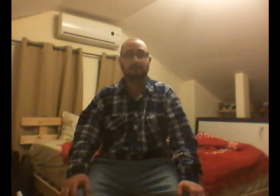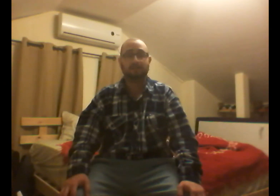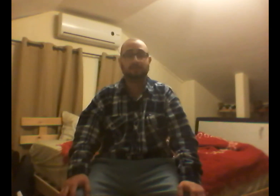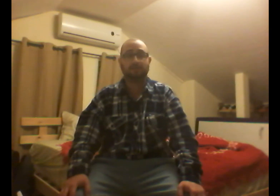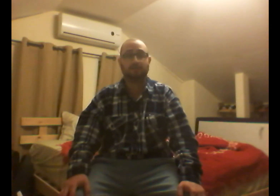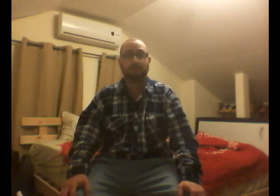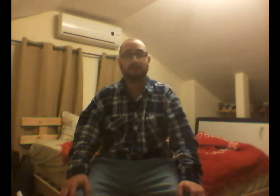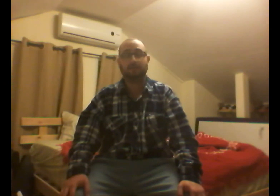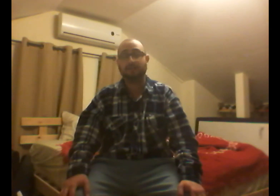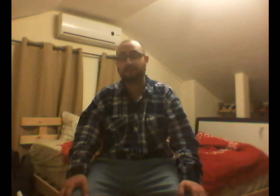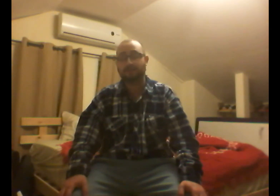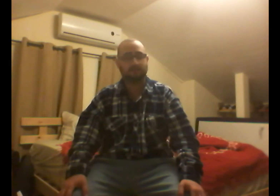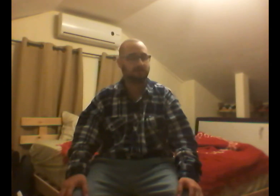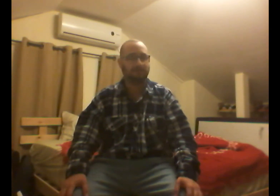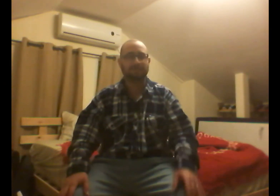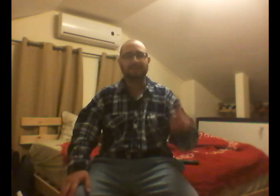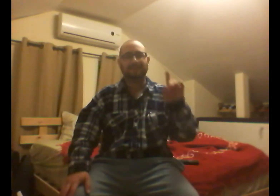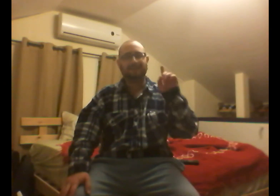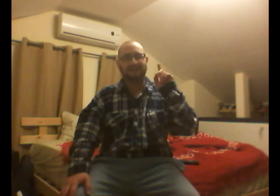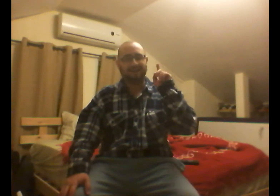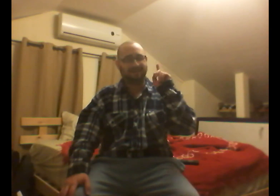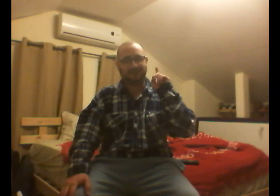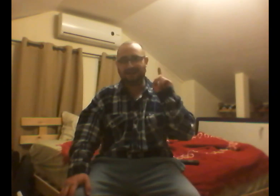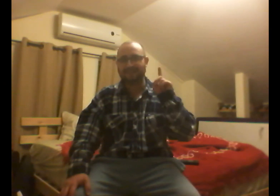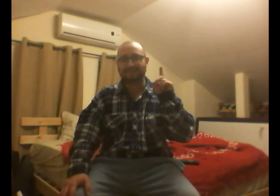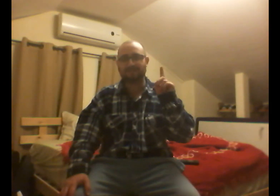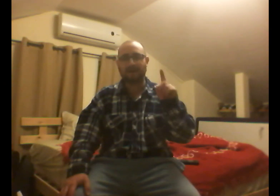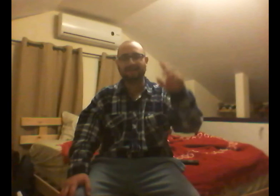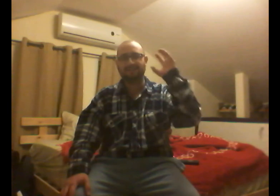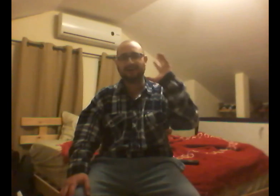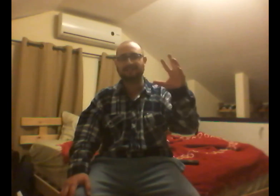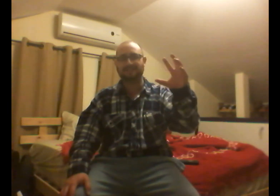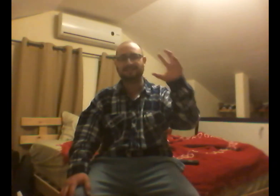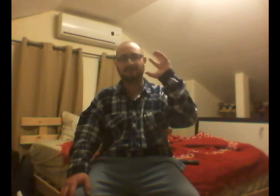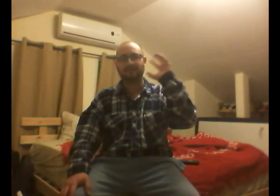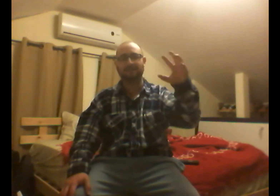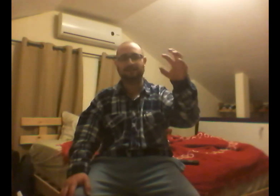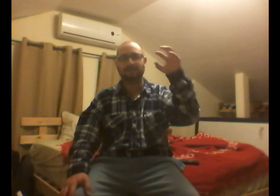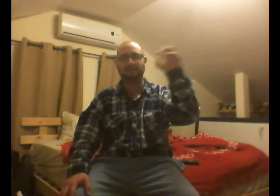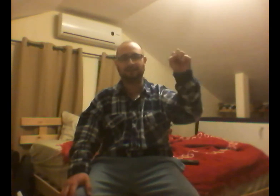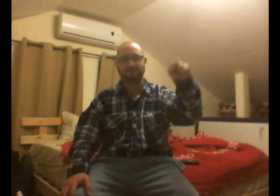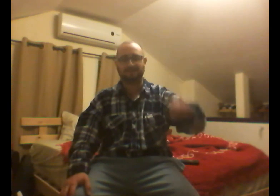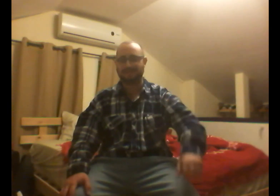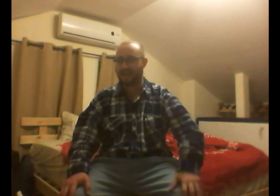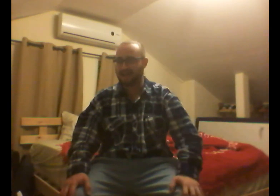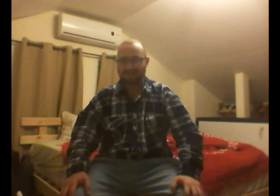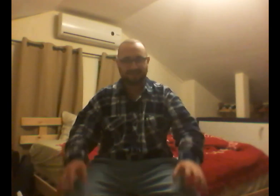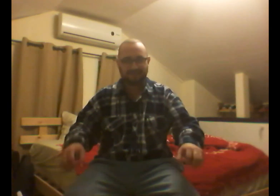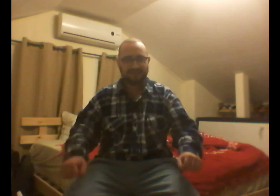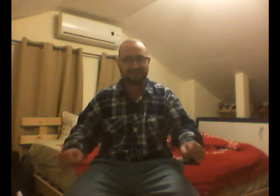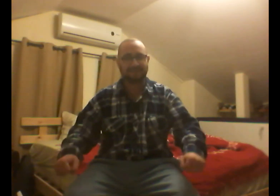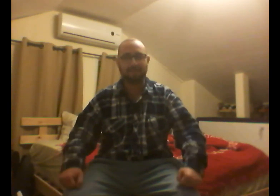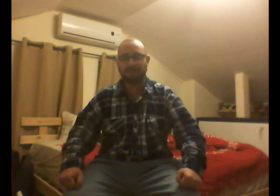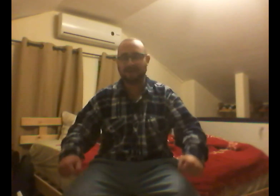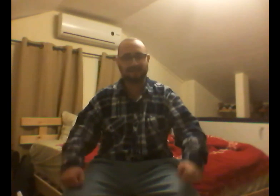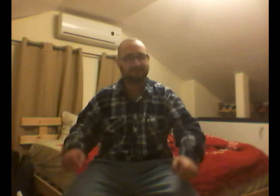Crisis on Infinite... Sorry. I need to get this right. Crisis on Infinite Earths. Yeah. It's coming, guys.